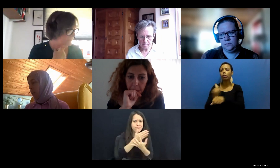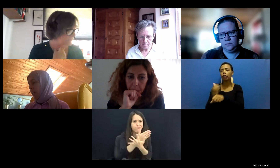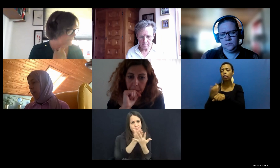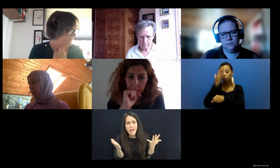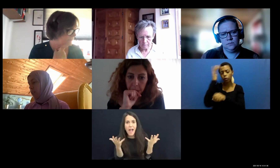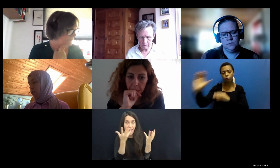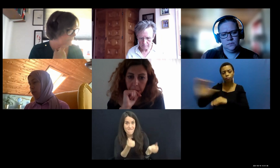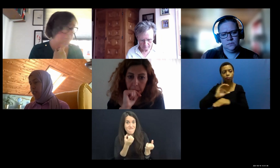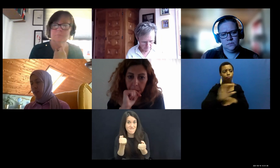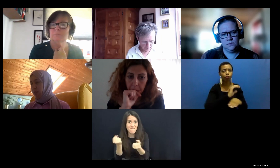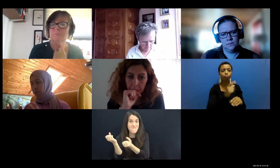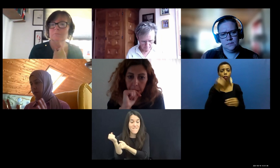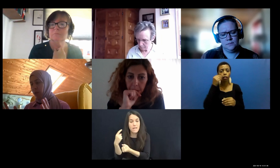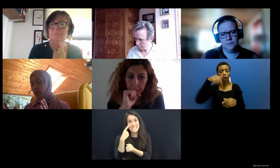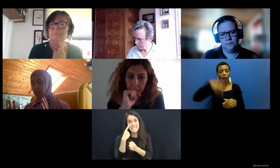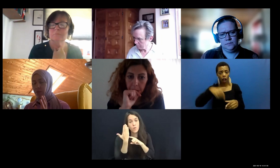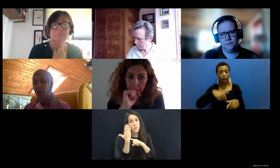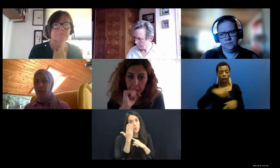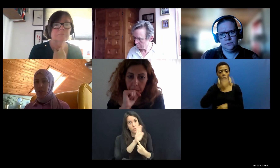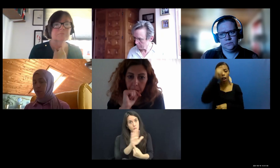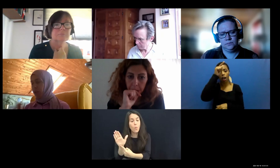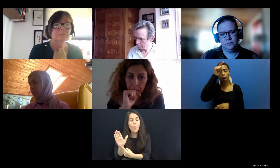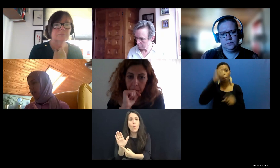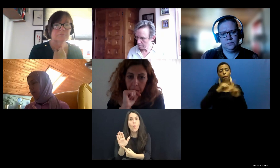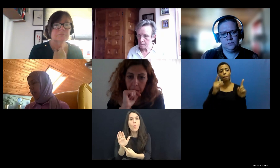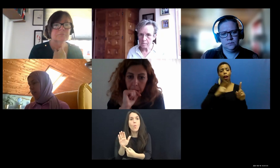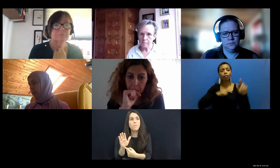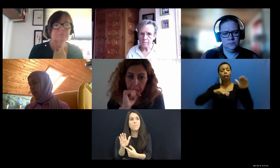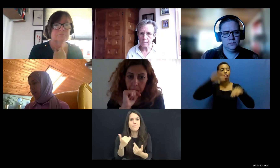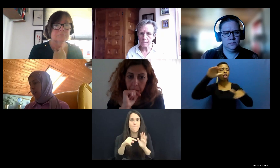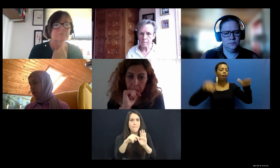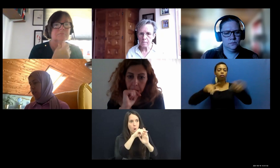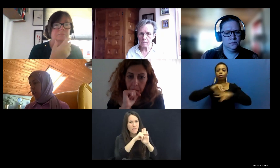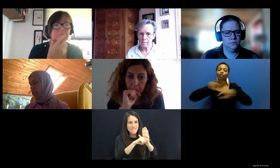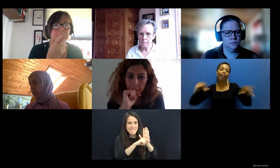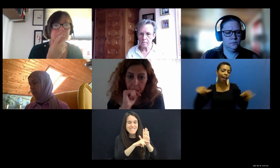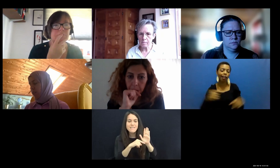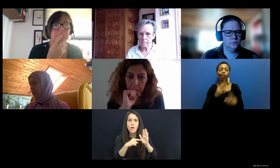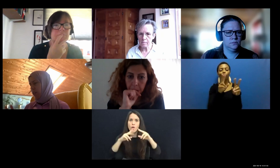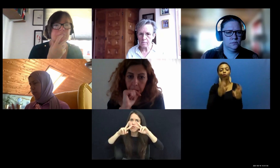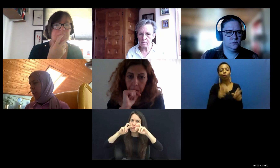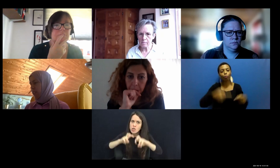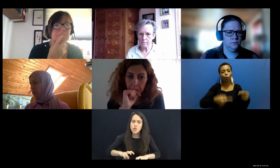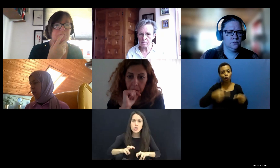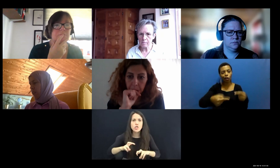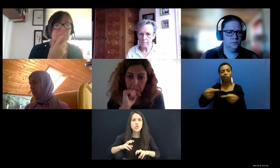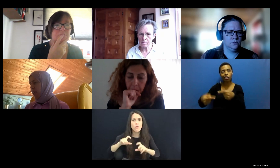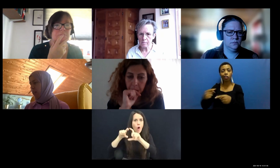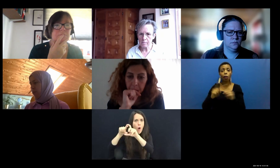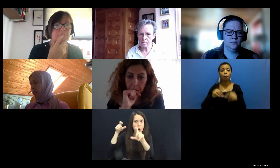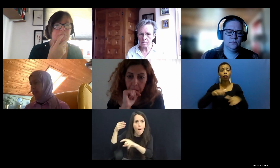Germany, and they show that on different levels, policymakers and in the research sector, companies and so